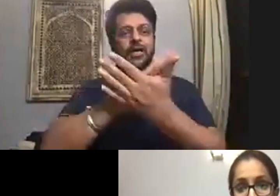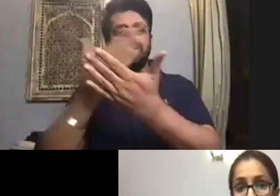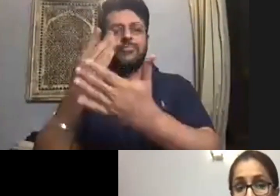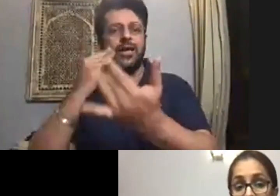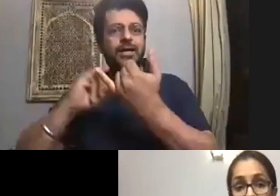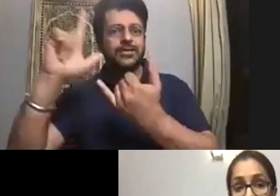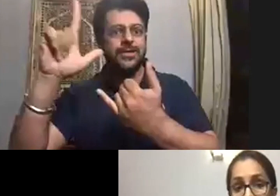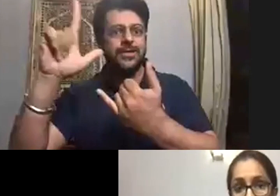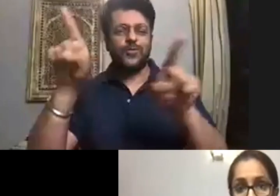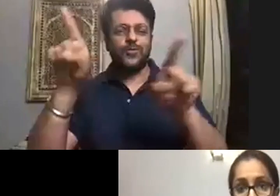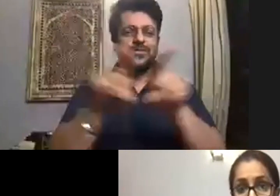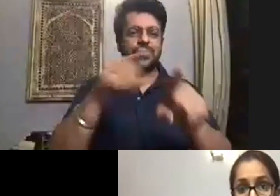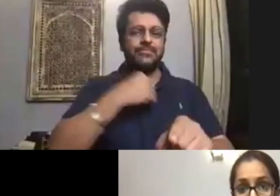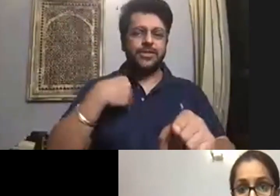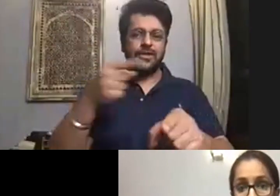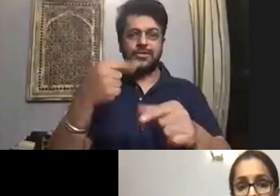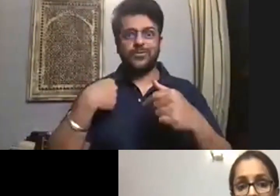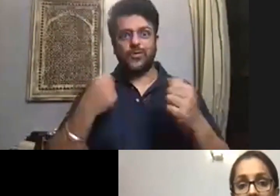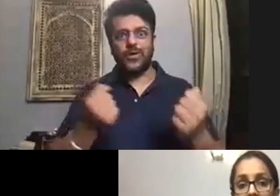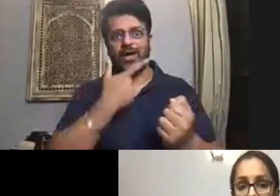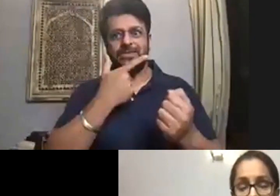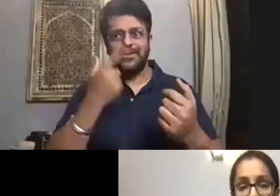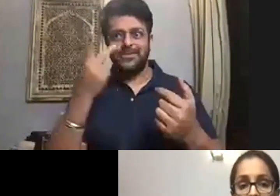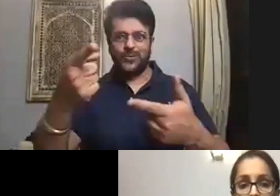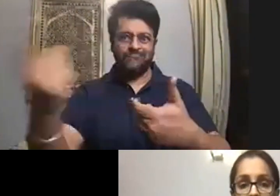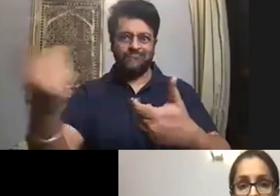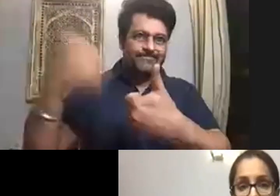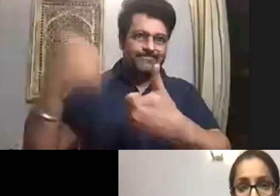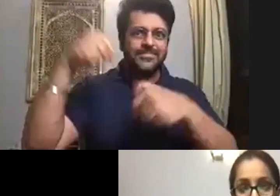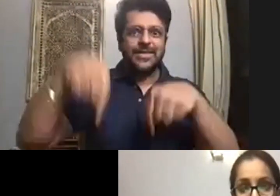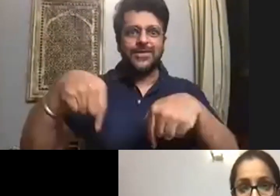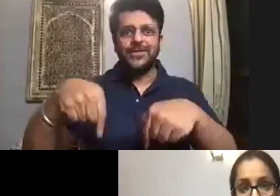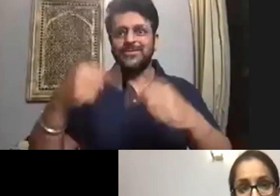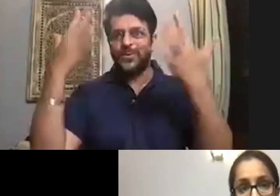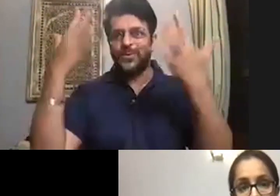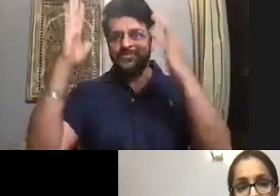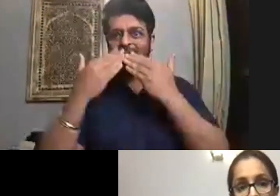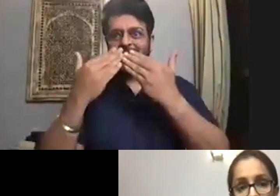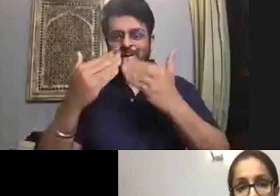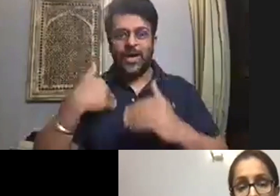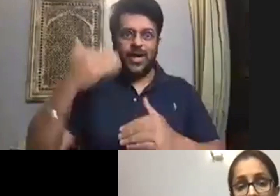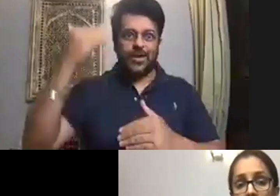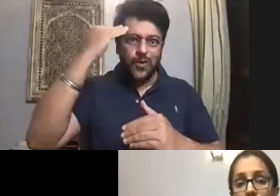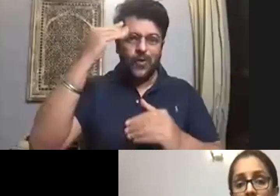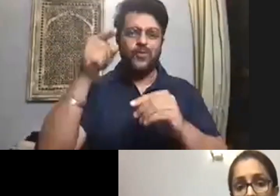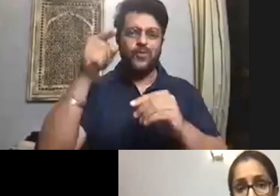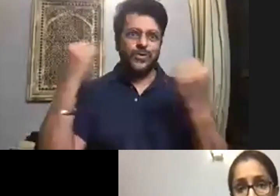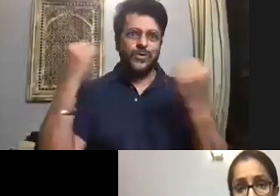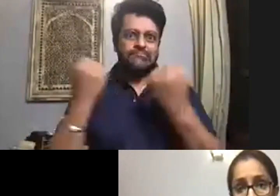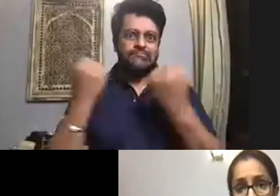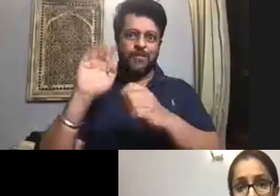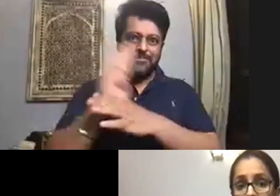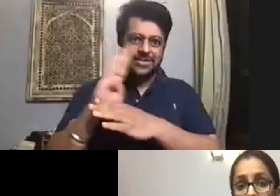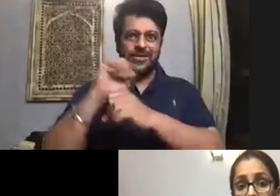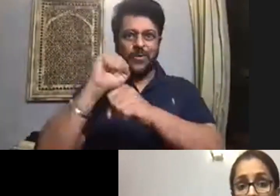The team had translated an ISL. So this is the same doctor who had shared the information with us. So thank you so much for joining